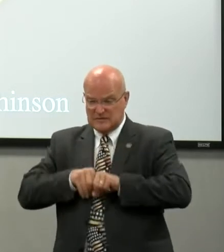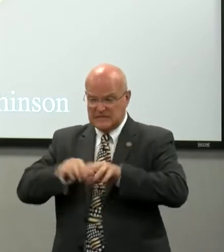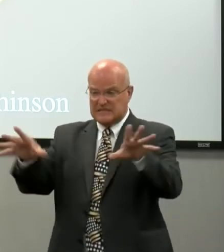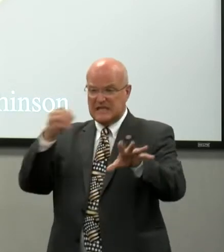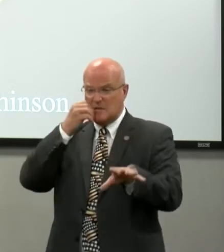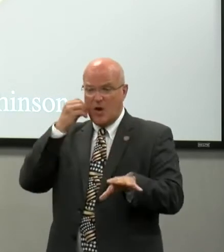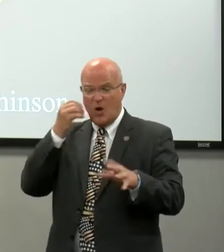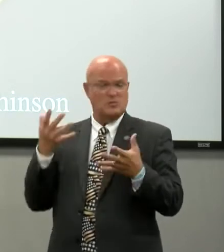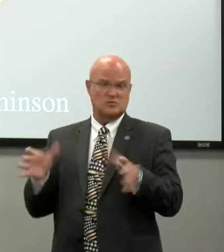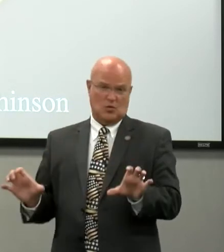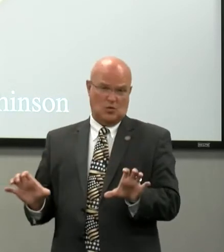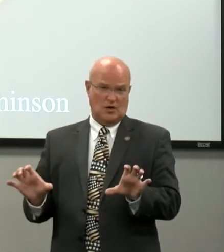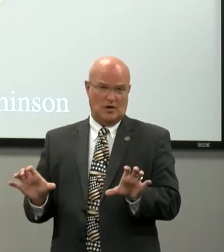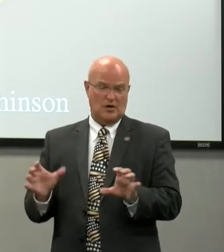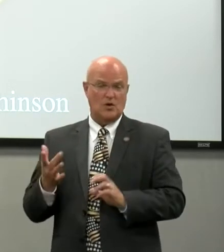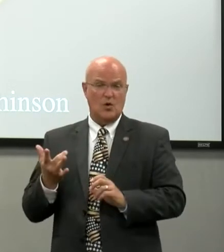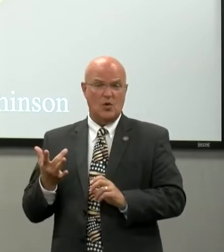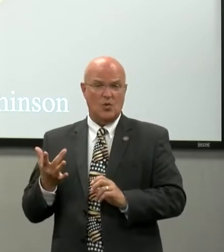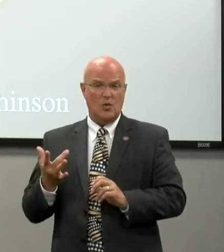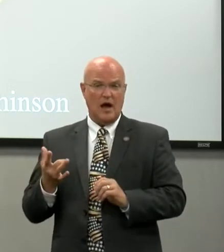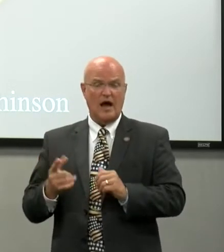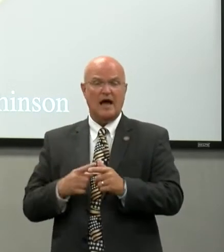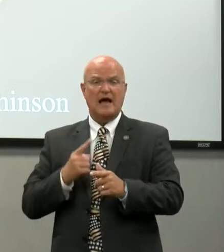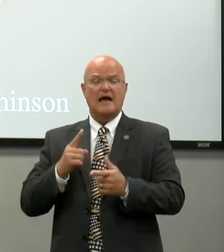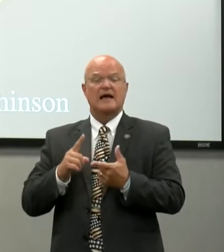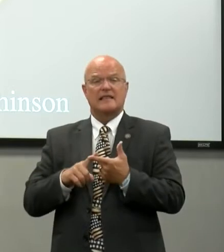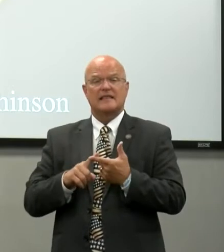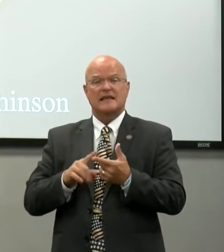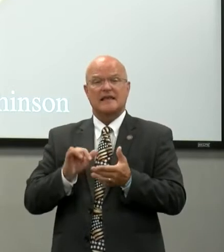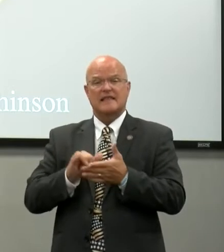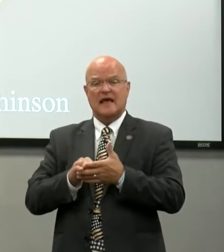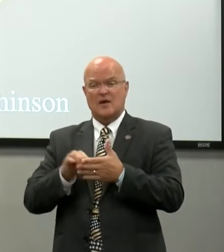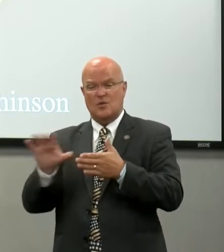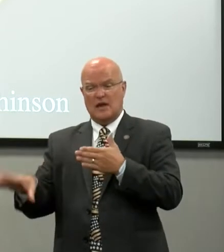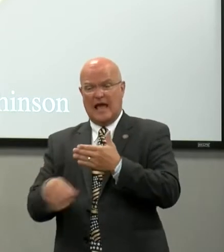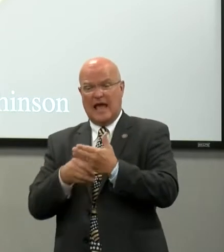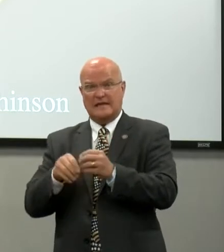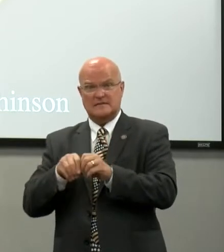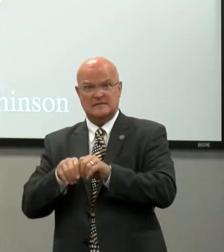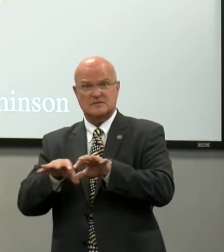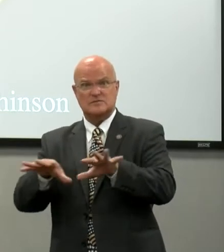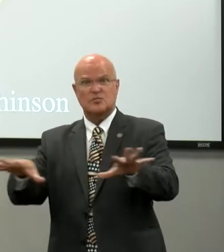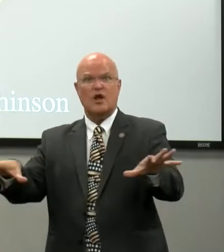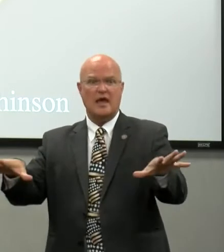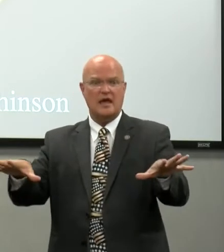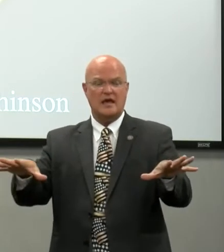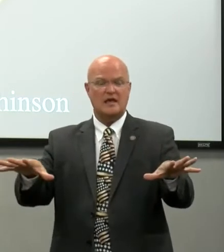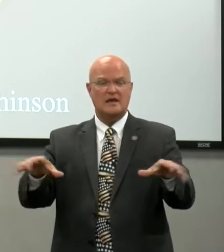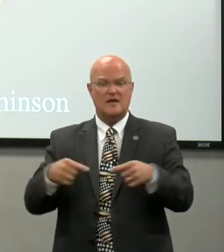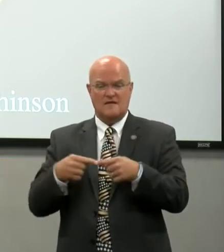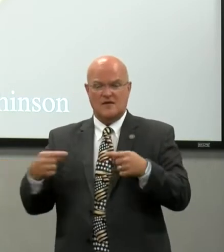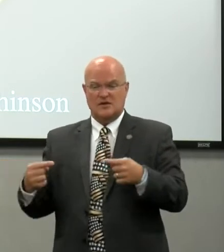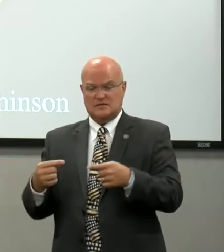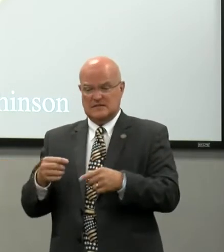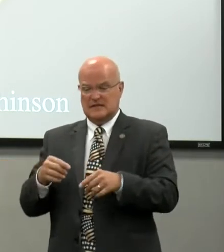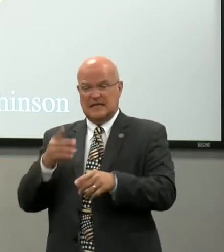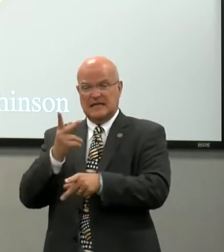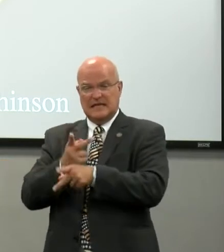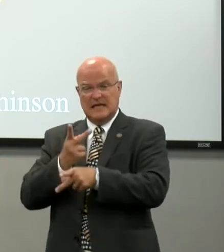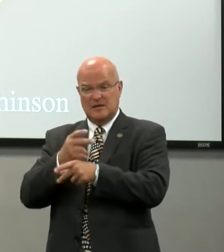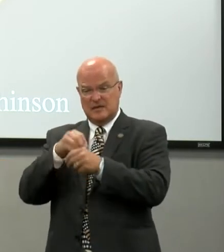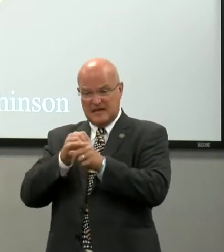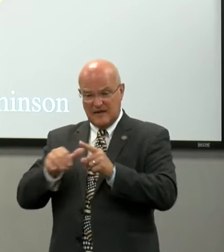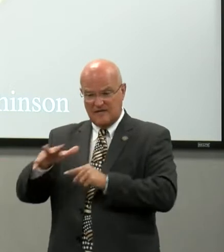home because that really would add to the spread of any virus versus being in